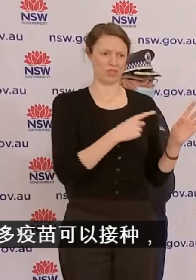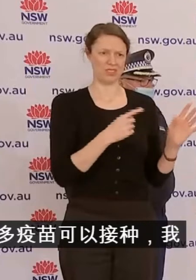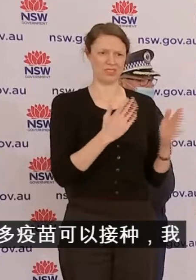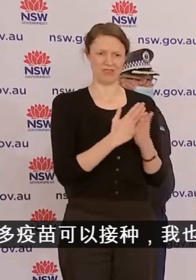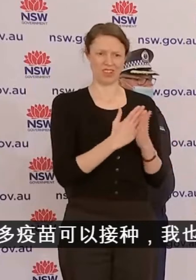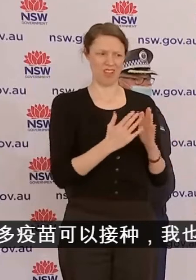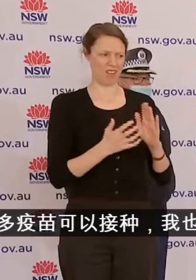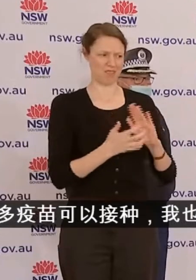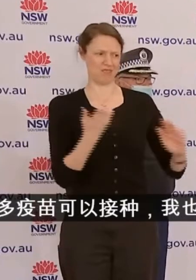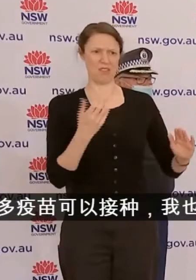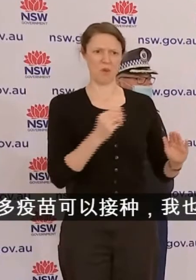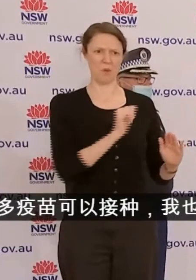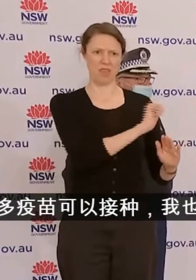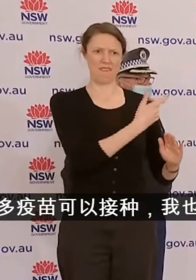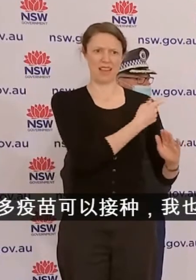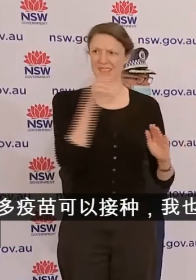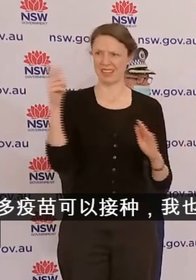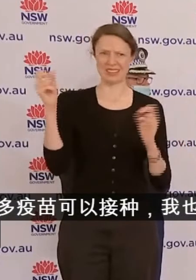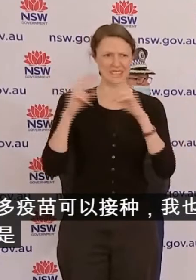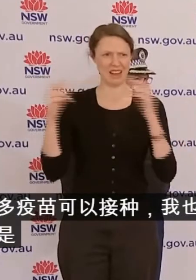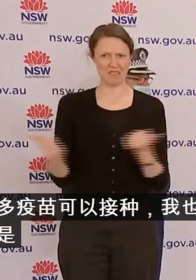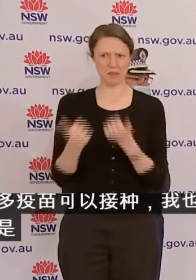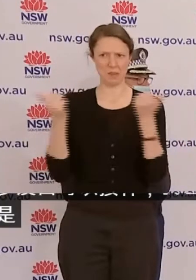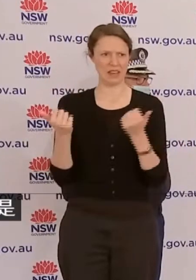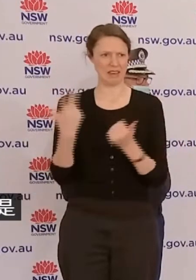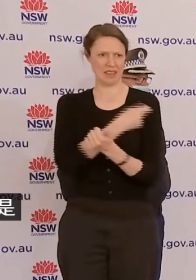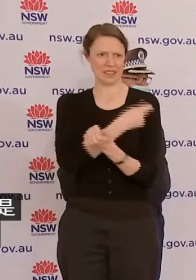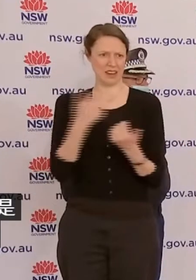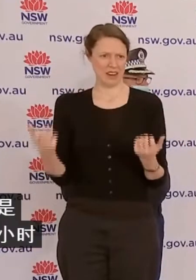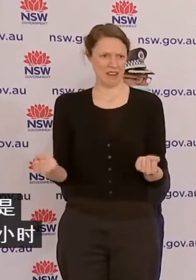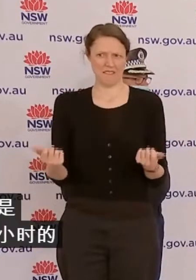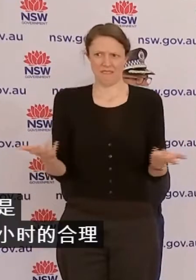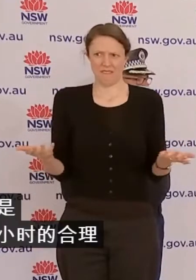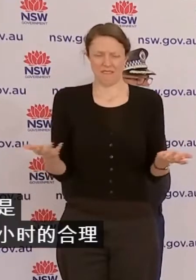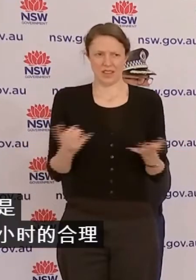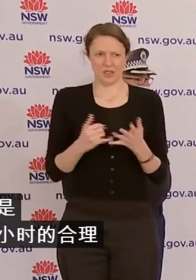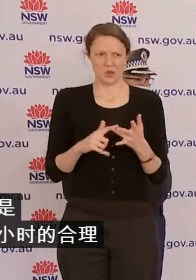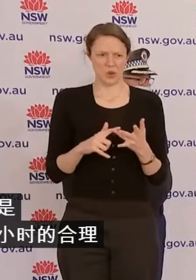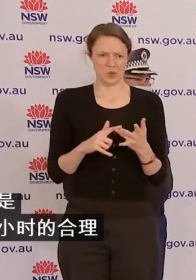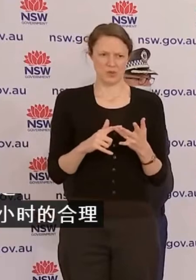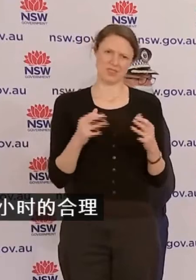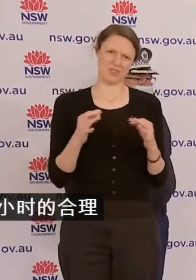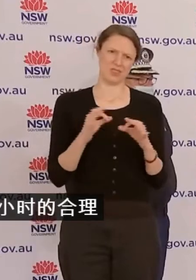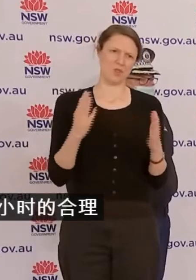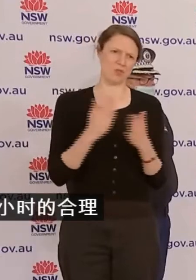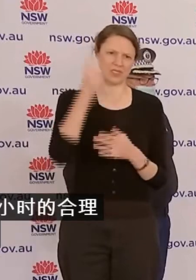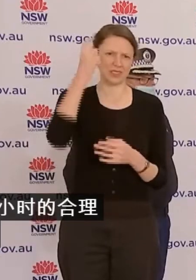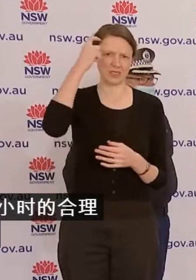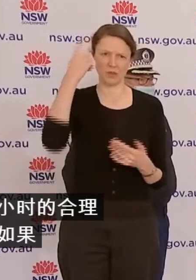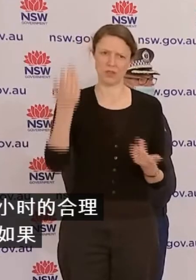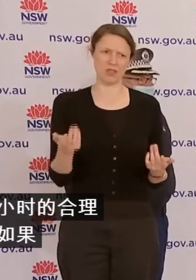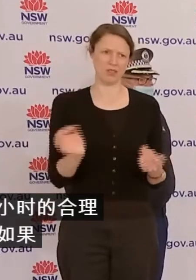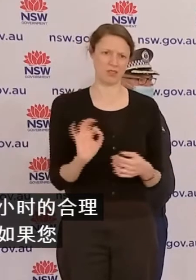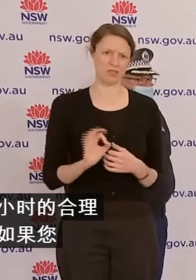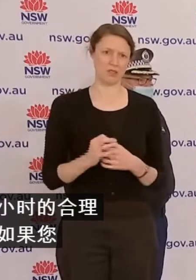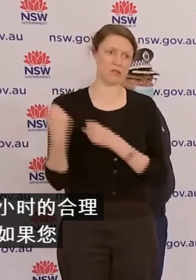to vaccine in Sydney, and I don't see that that's a reasonable reason to travel many hours for